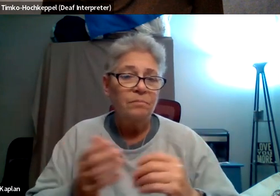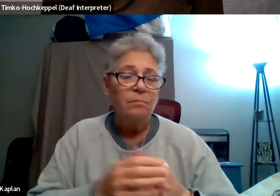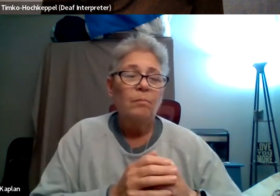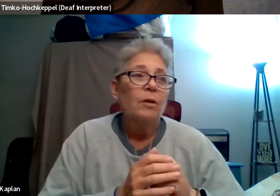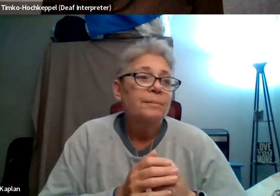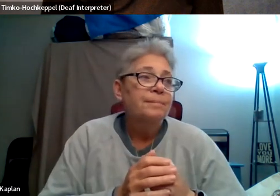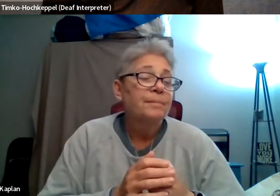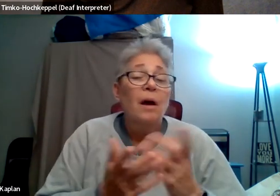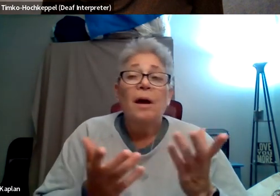So